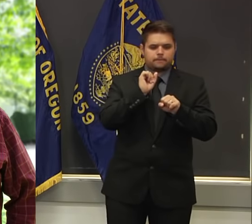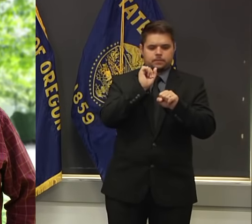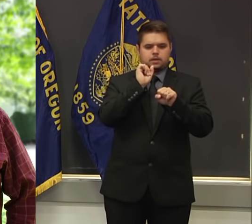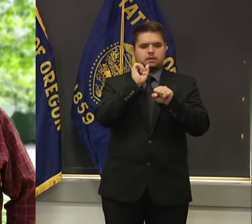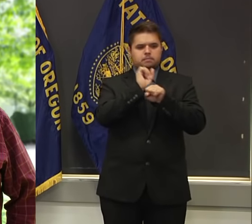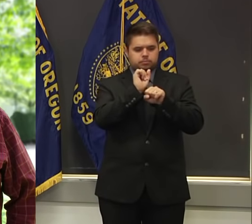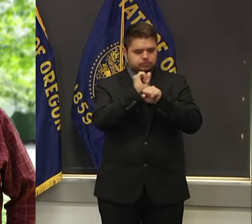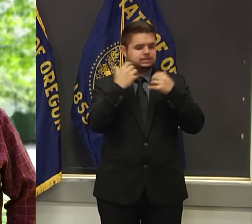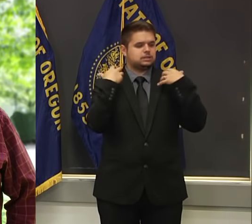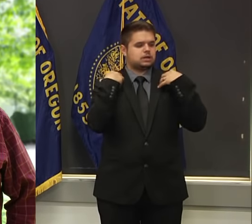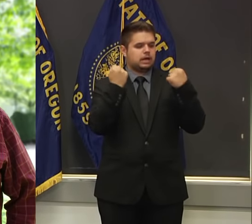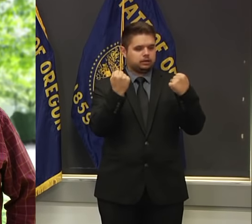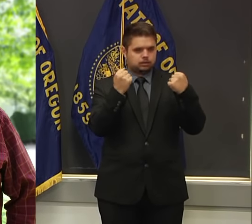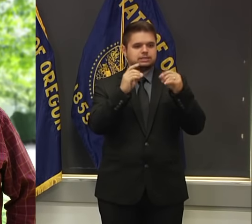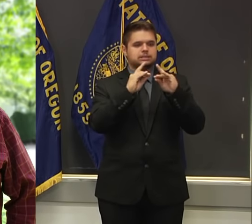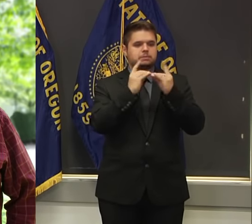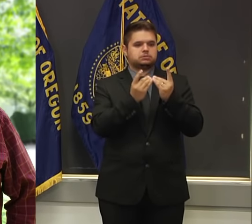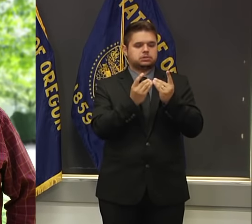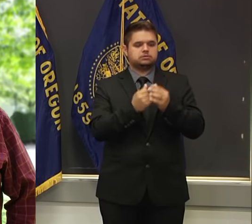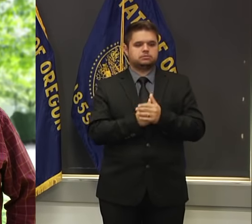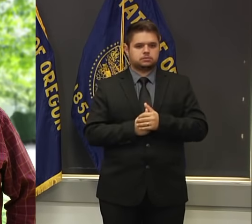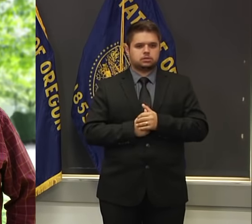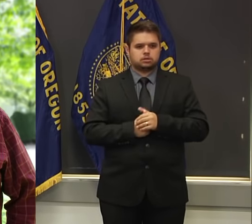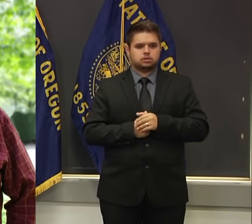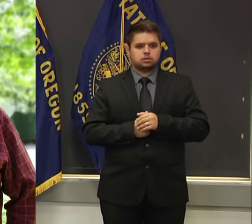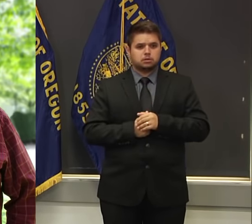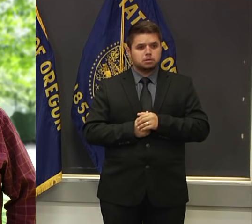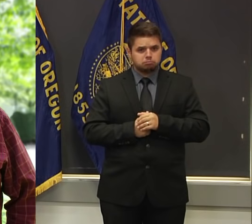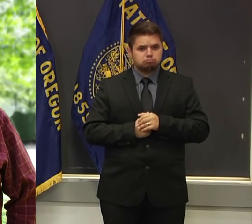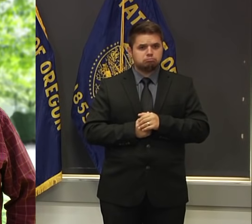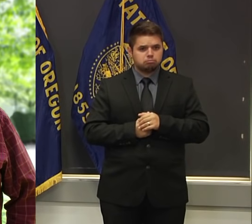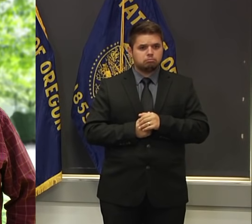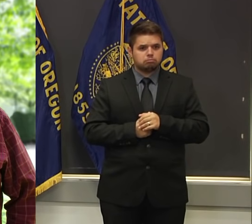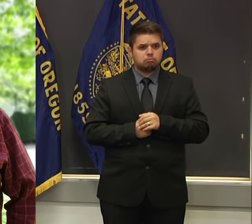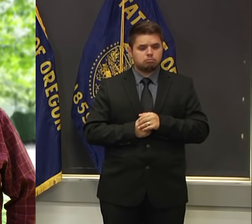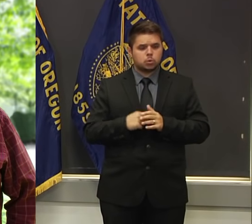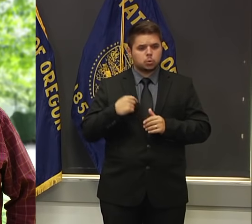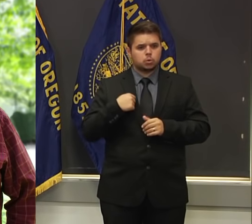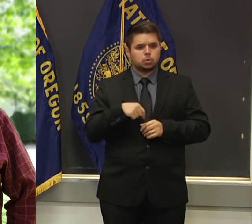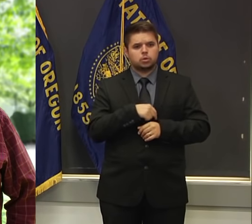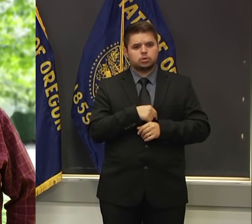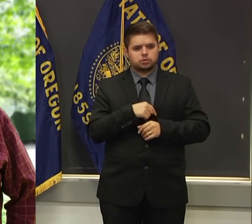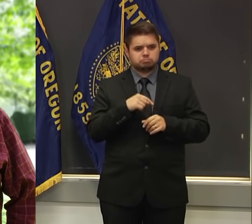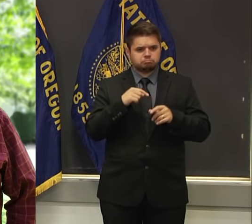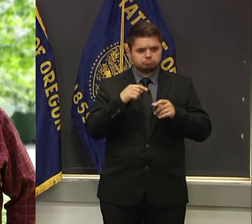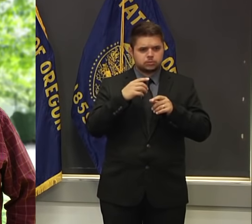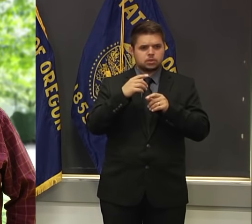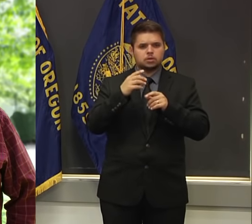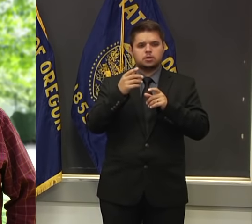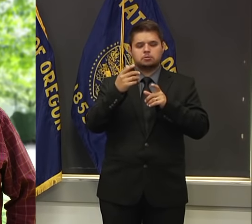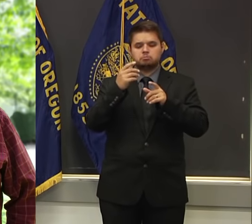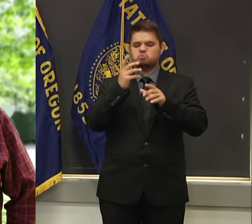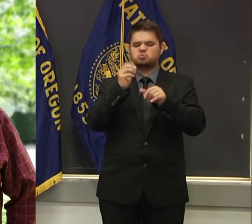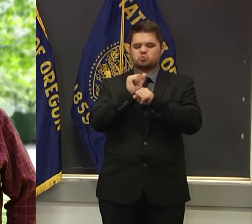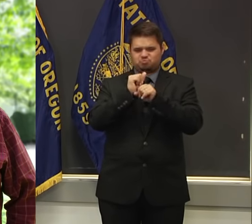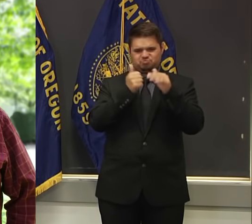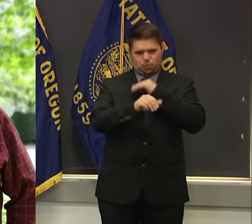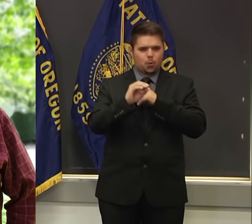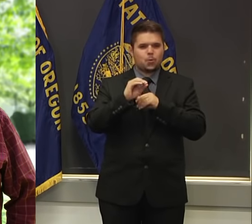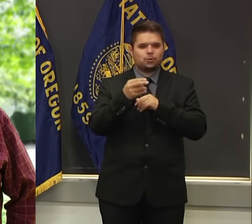Business Services. For obvious reasons, we just refer to ourselves as Oregon OSHA most of the time. And